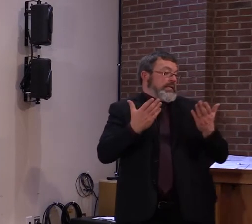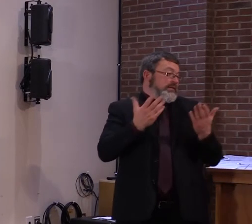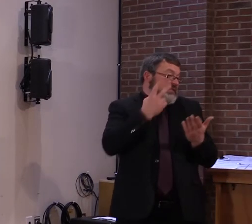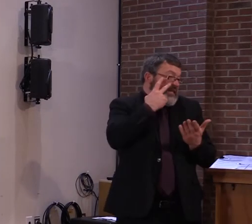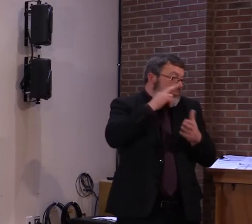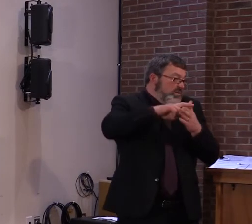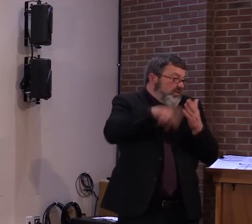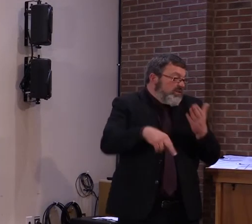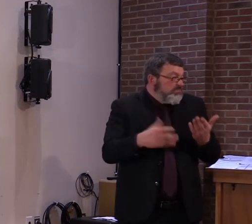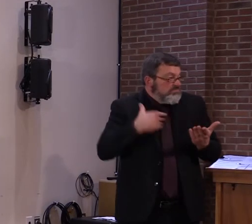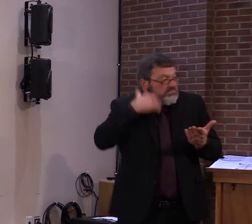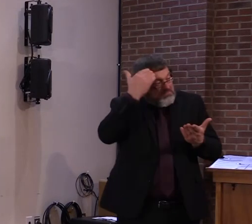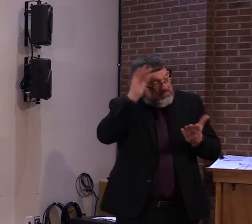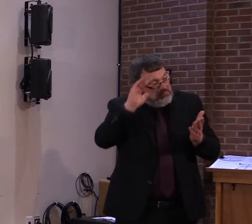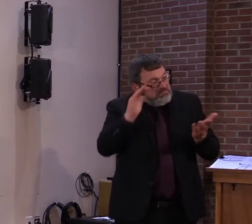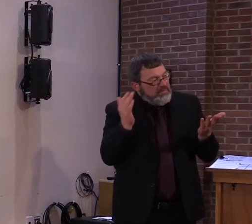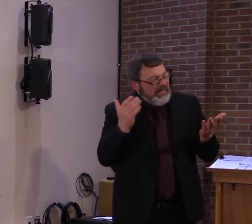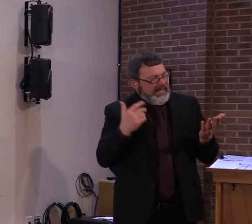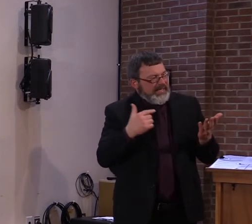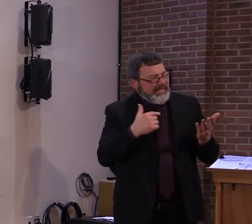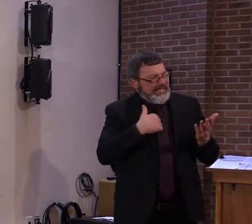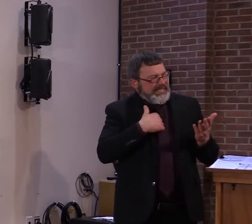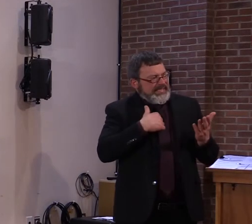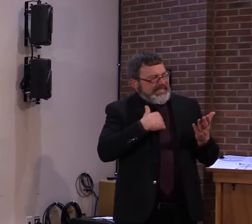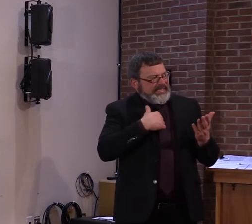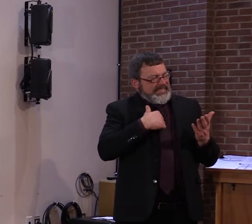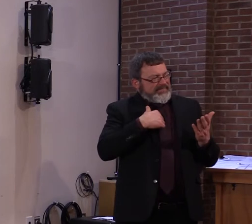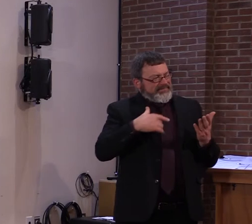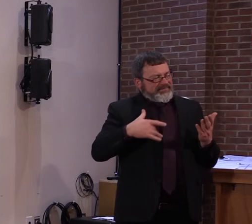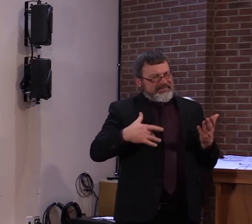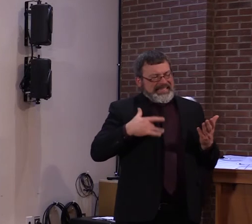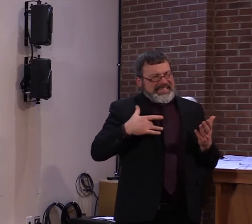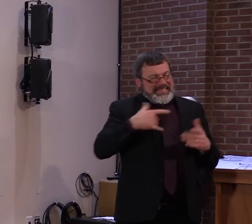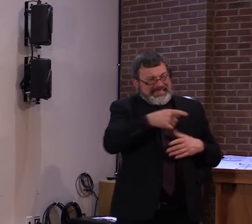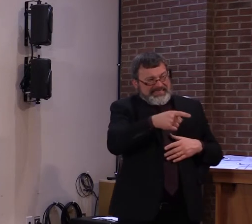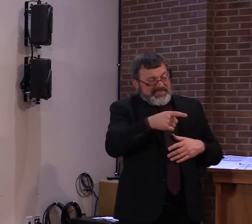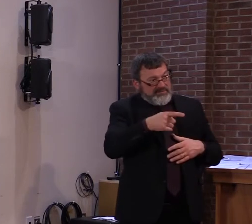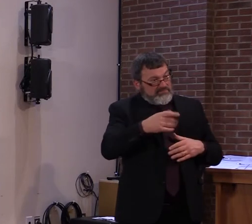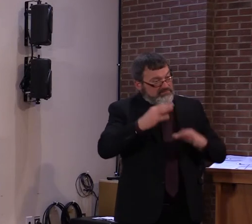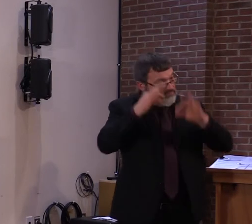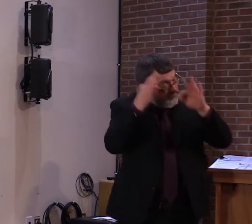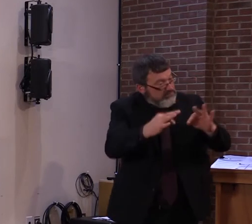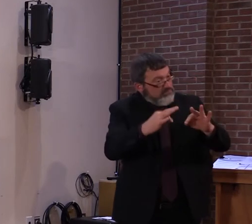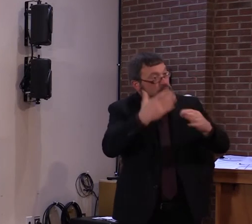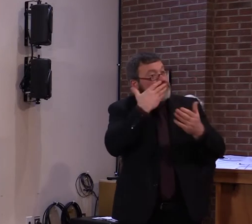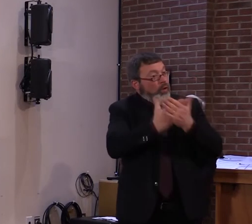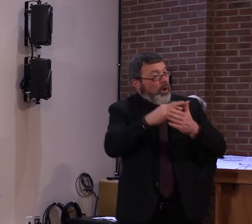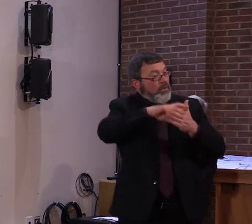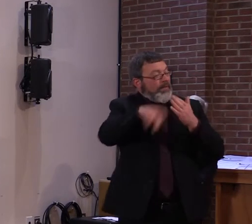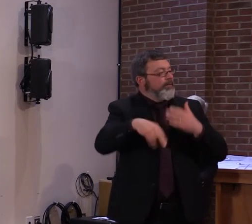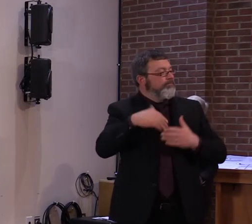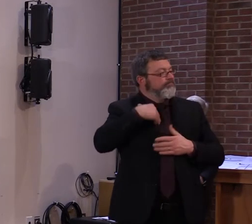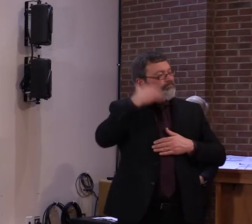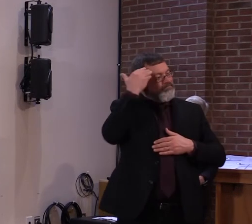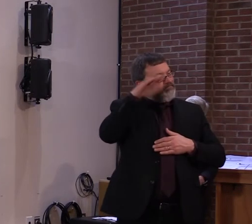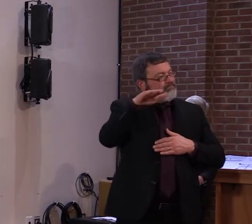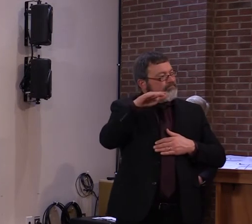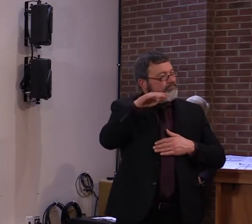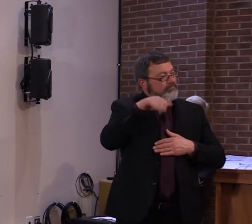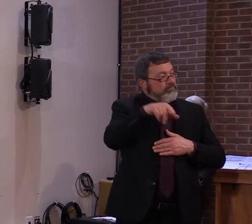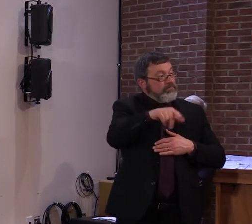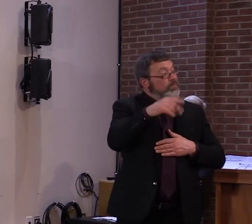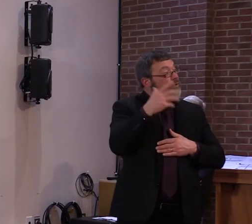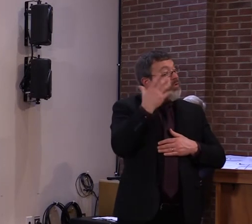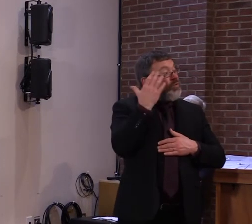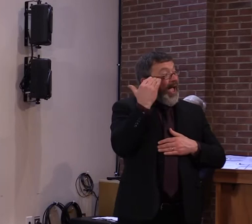current technology that we use, and it would cost approximately $50 per test